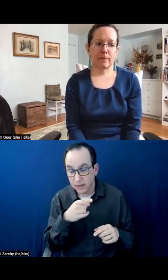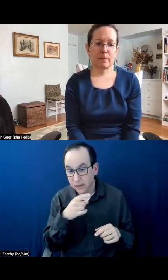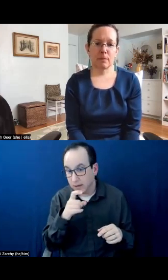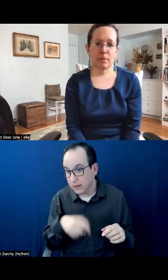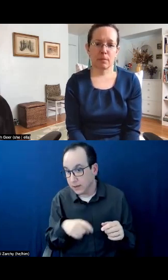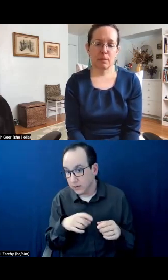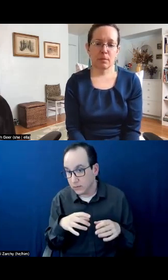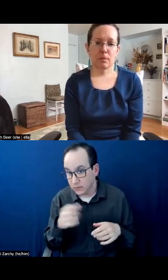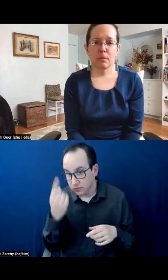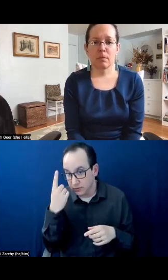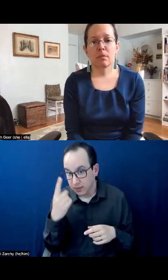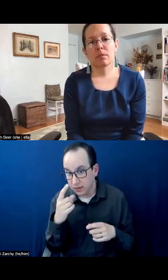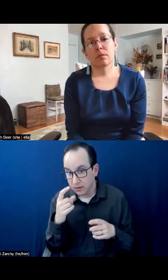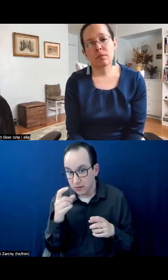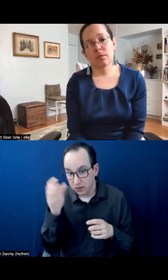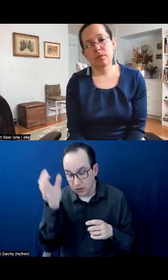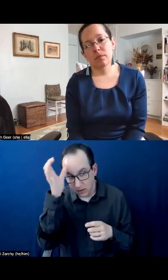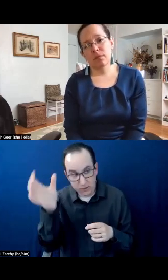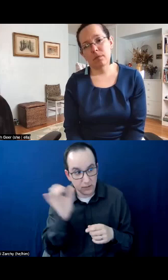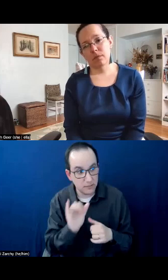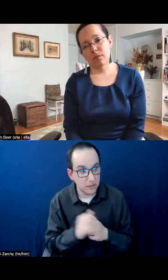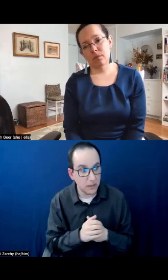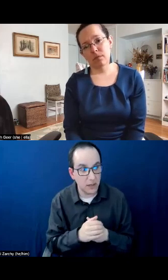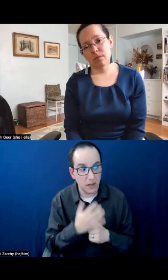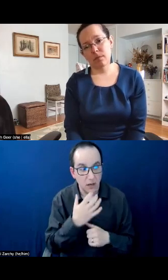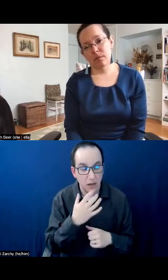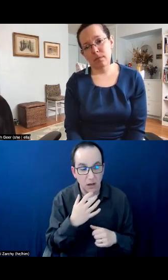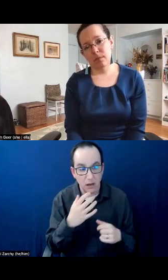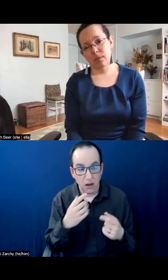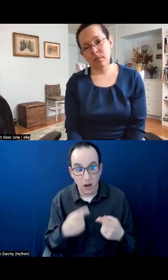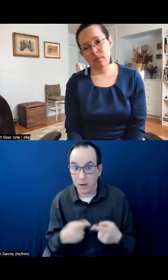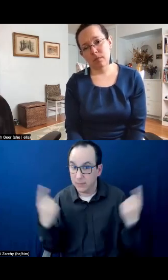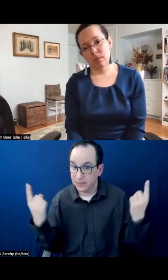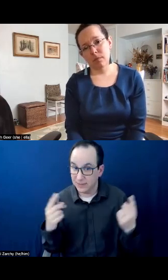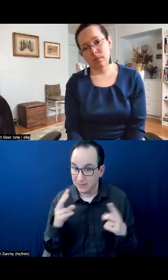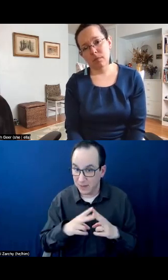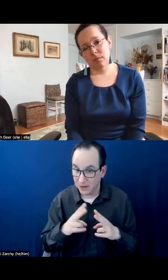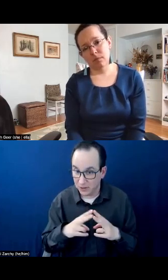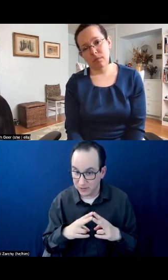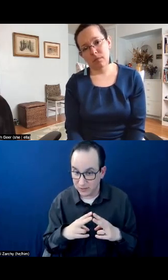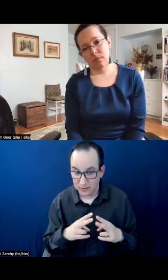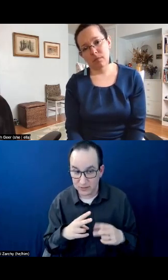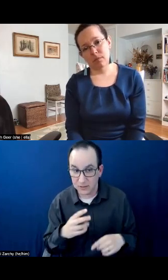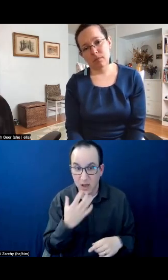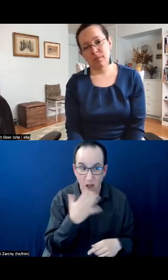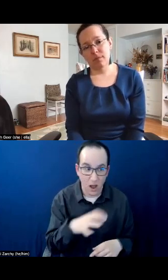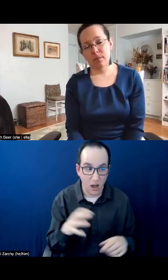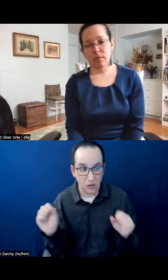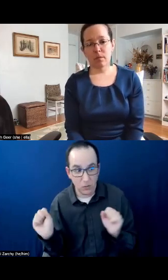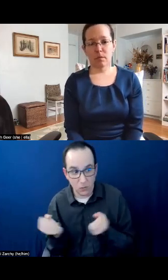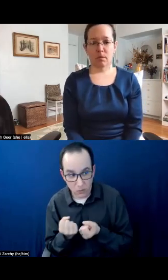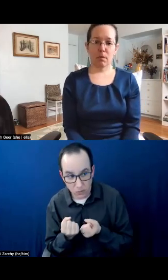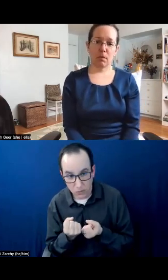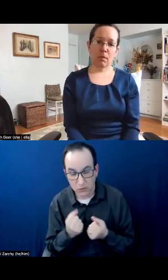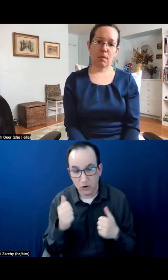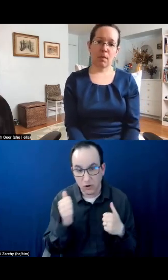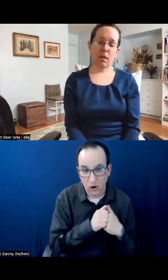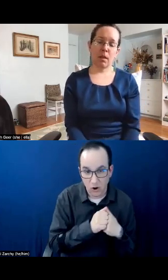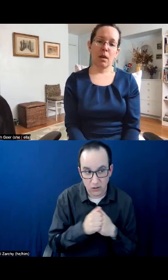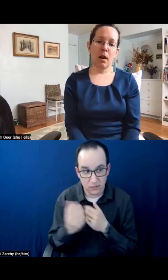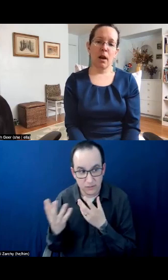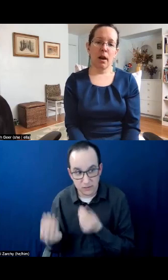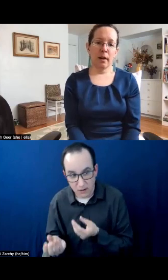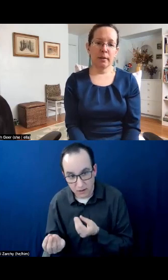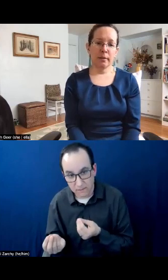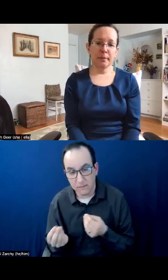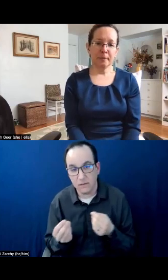abstract yet. So if they need to understand certain concepts like opposite pairs